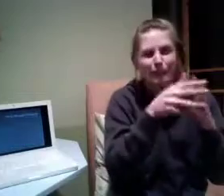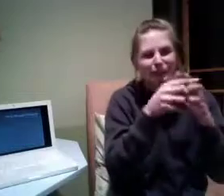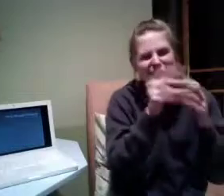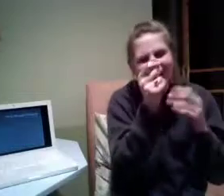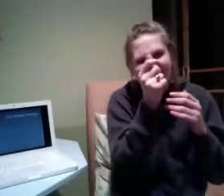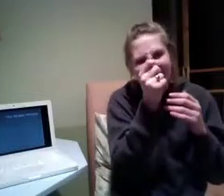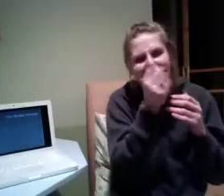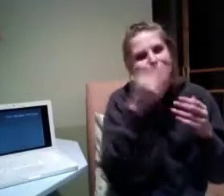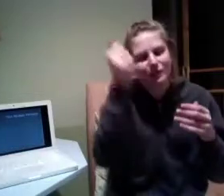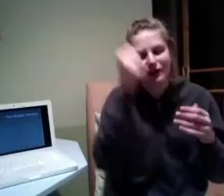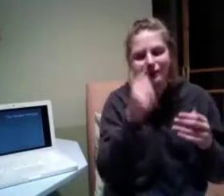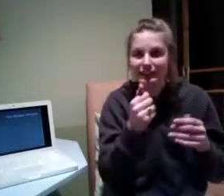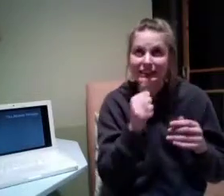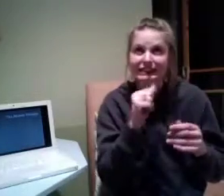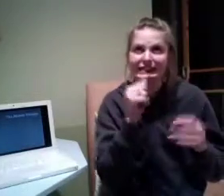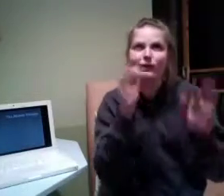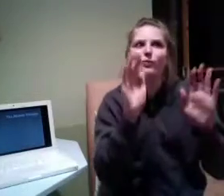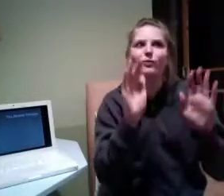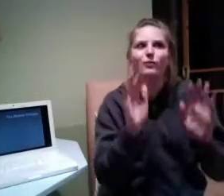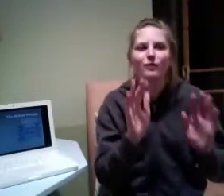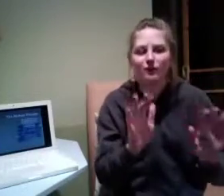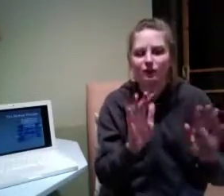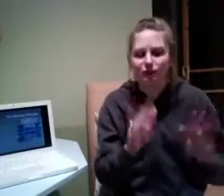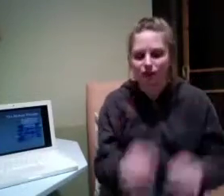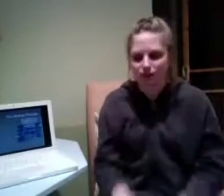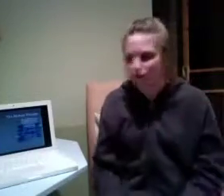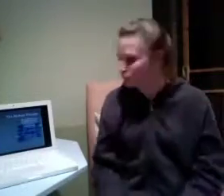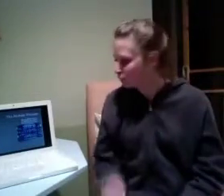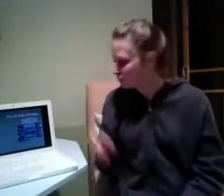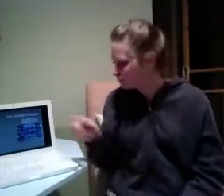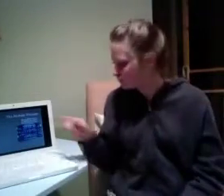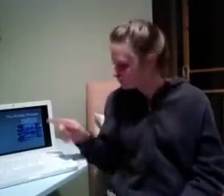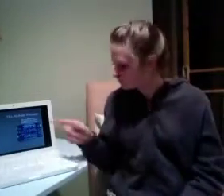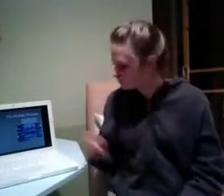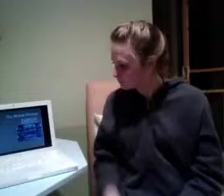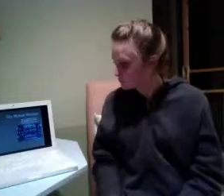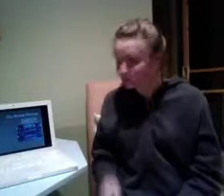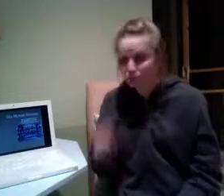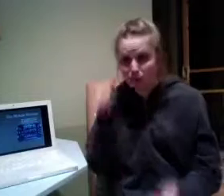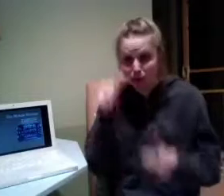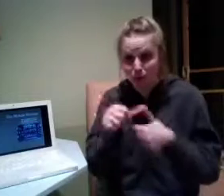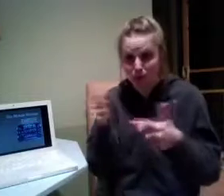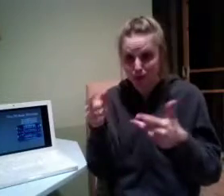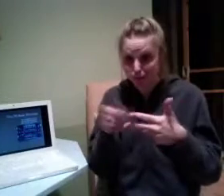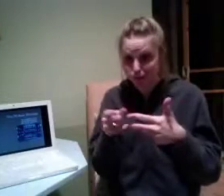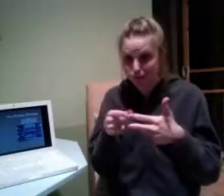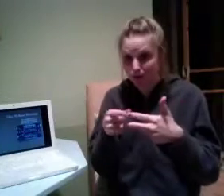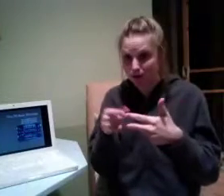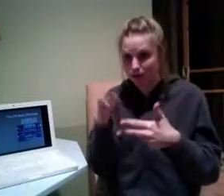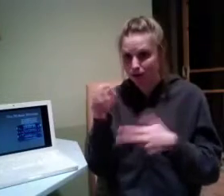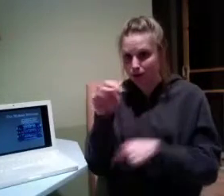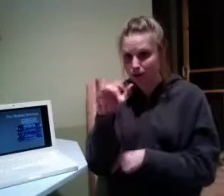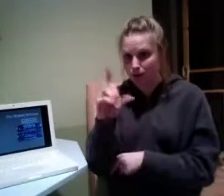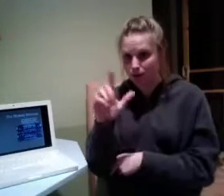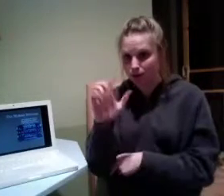The Middle Passage. So a little more about the Middle Passage. Once slaves were purchased by Europeans, they're packed